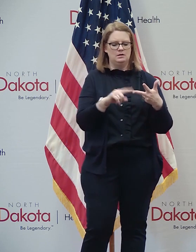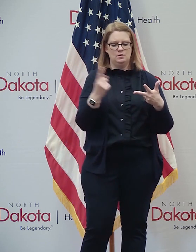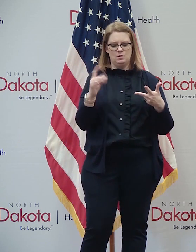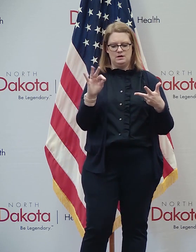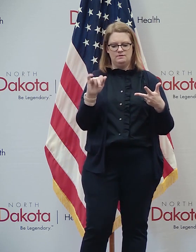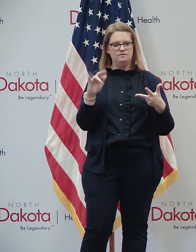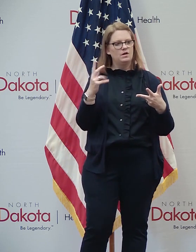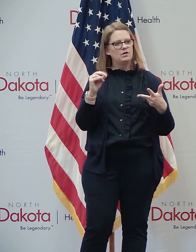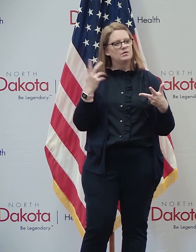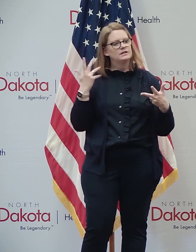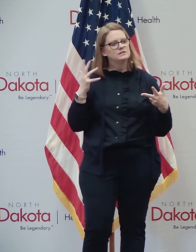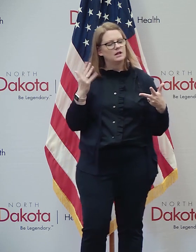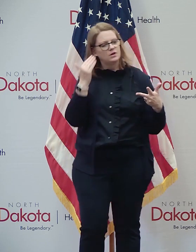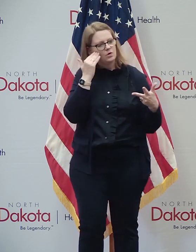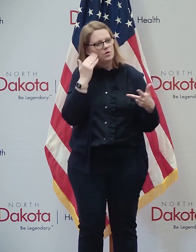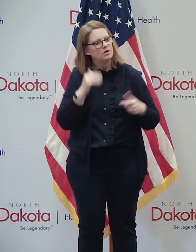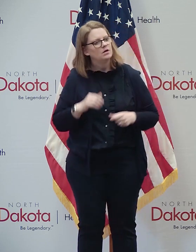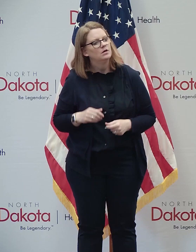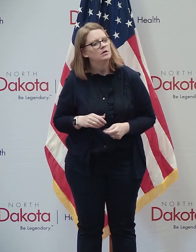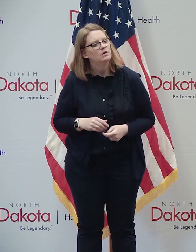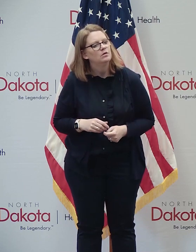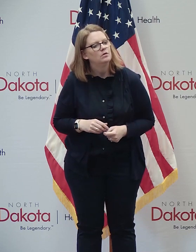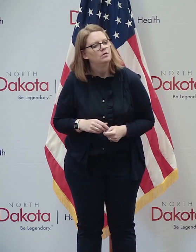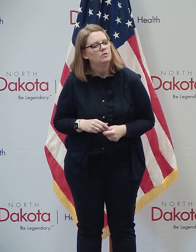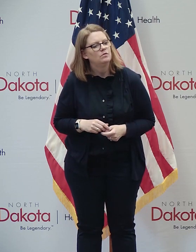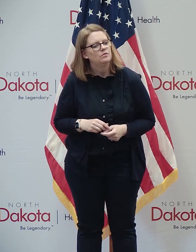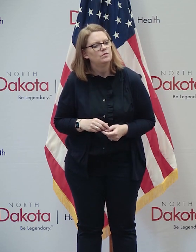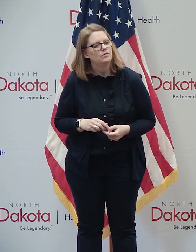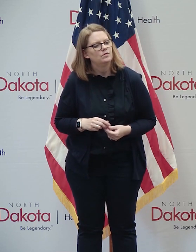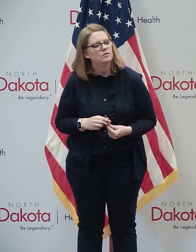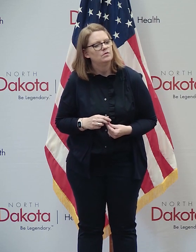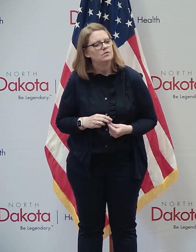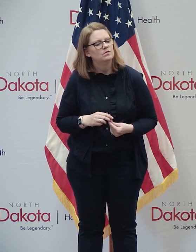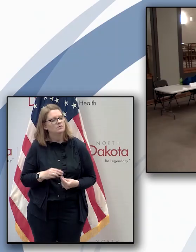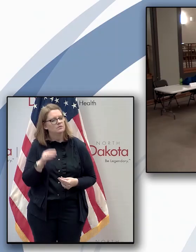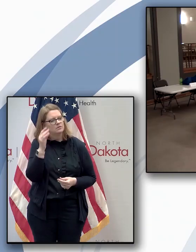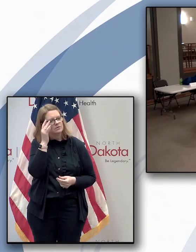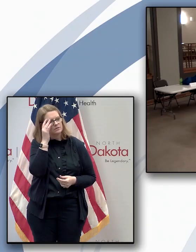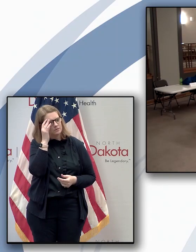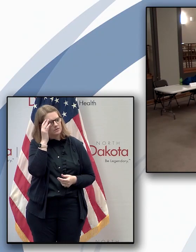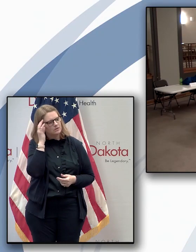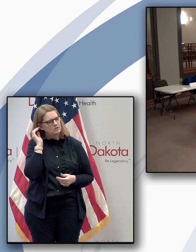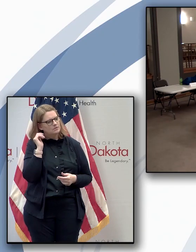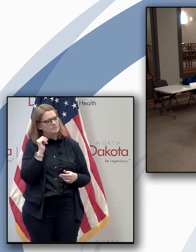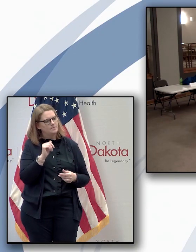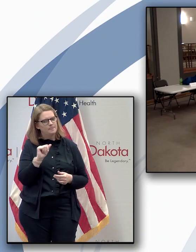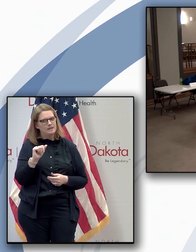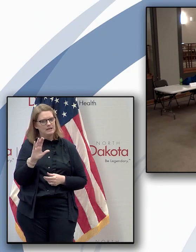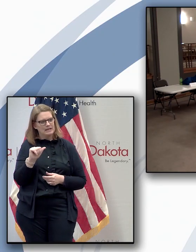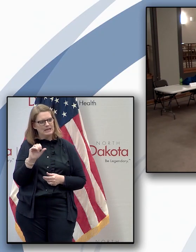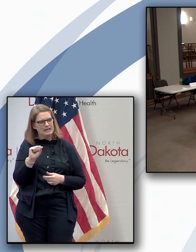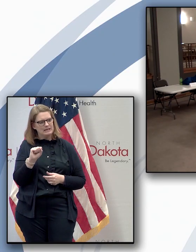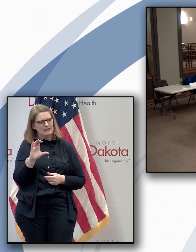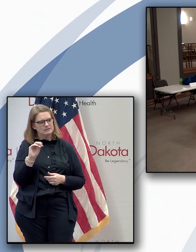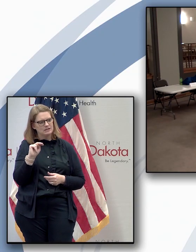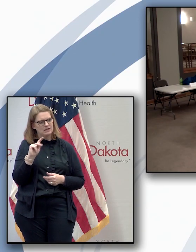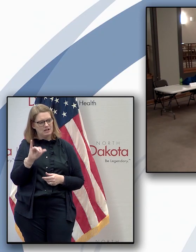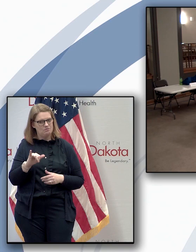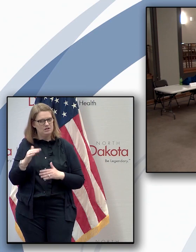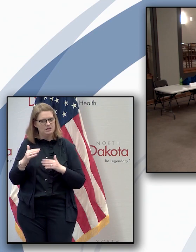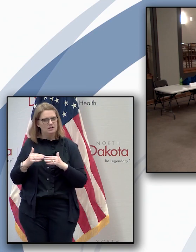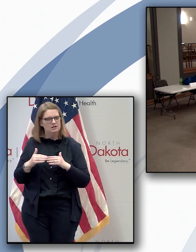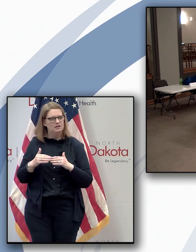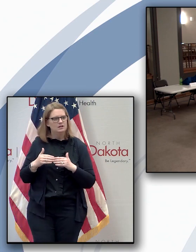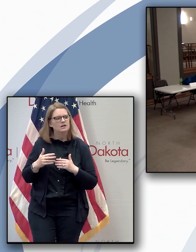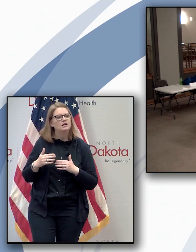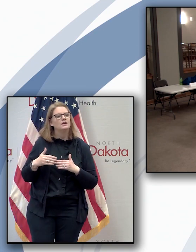the concerns would be, and then see if we can address those. I'll follow up on that. What are the names of the nursing homes that refused? I was not given that as part of the